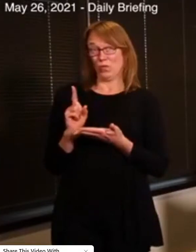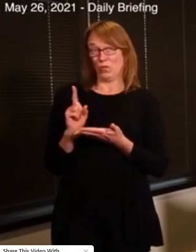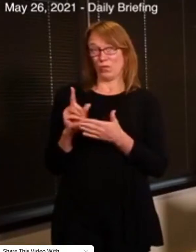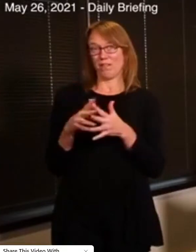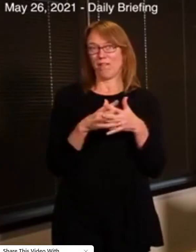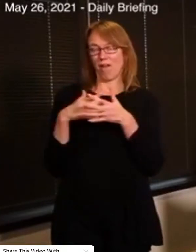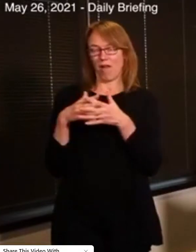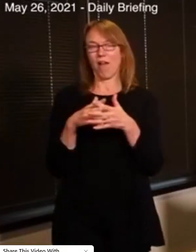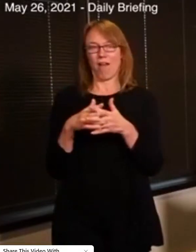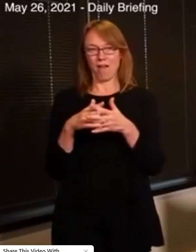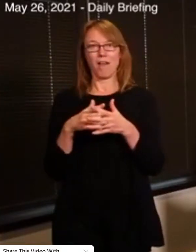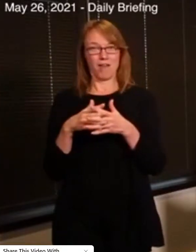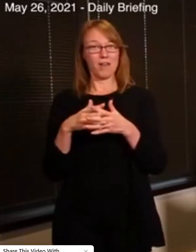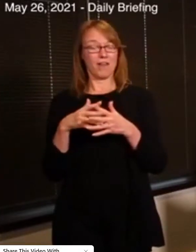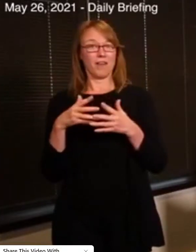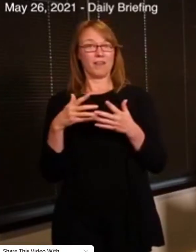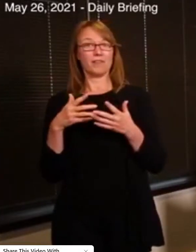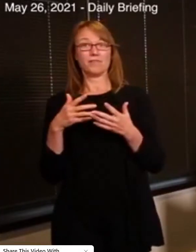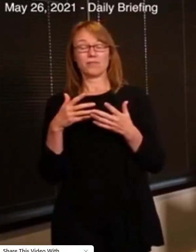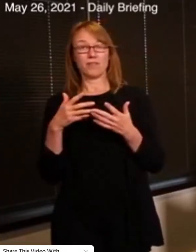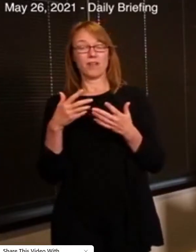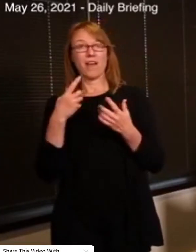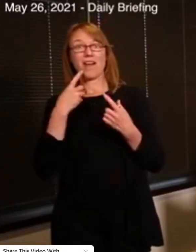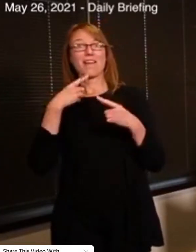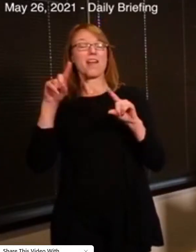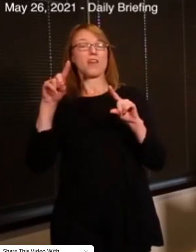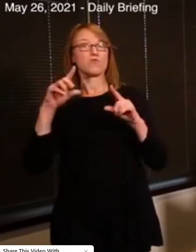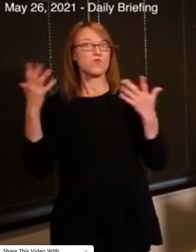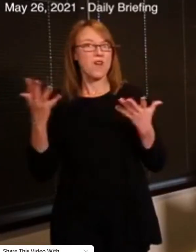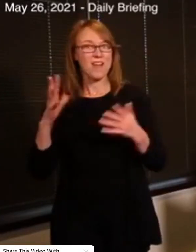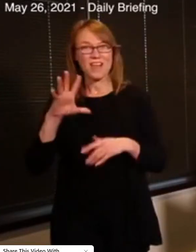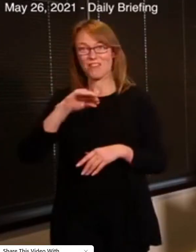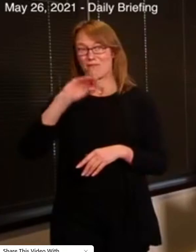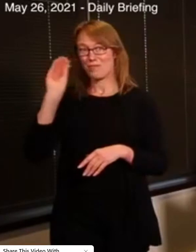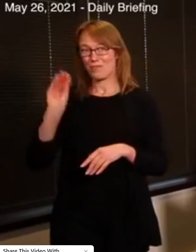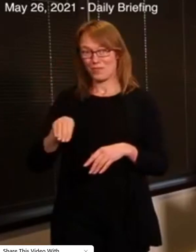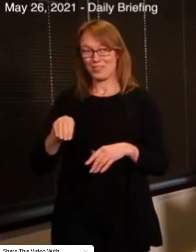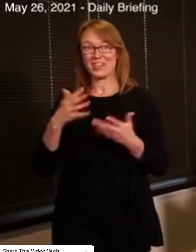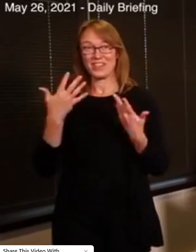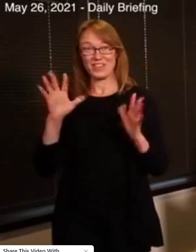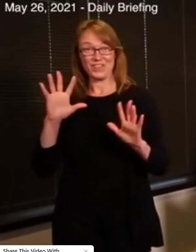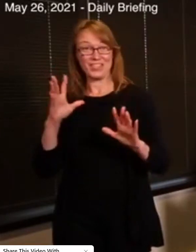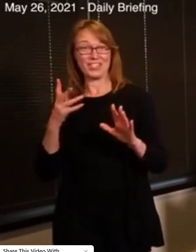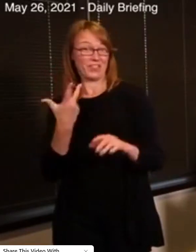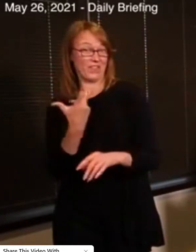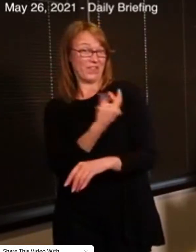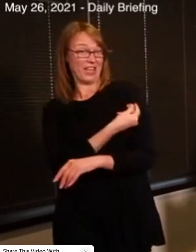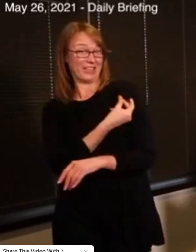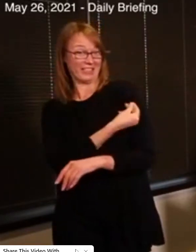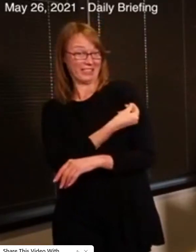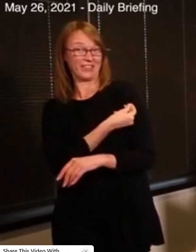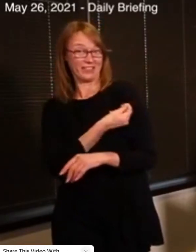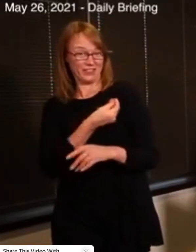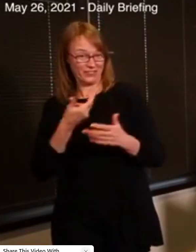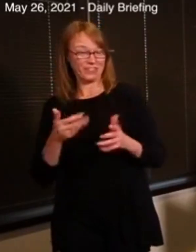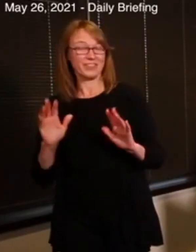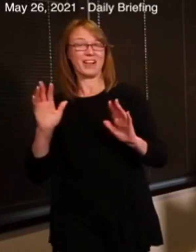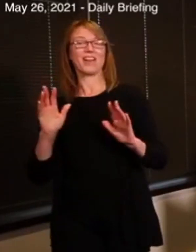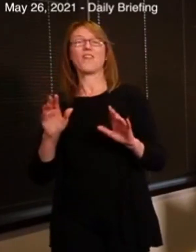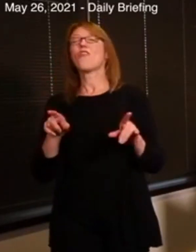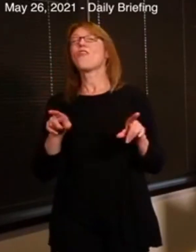against COVID. Now, these adults are not only protected from serious illness, they can also safely get back